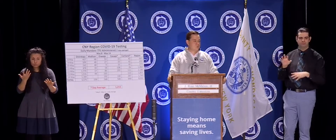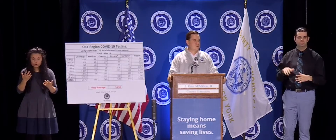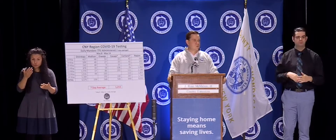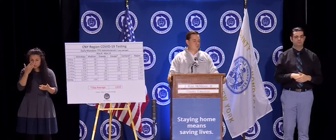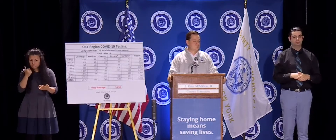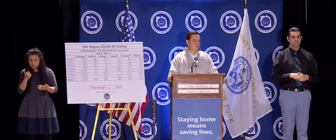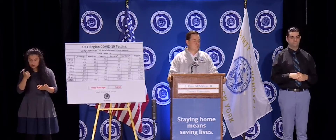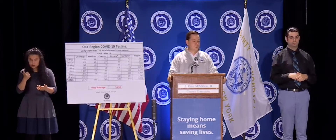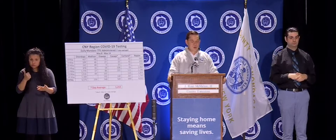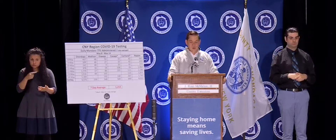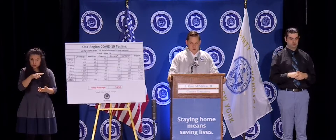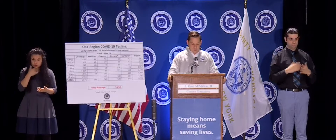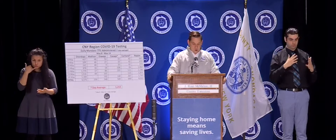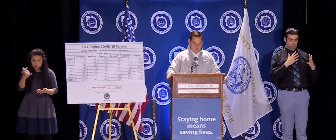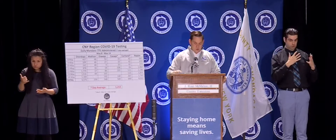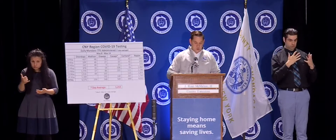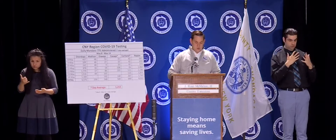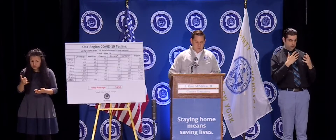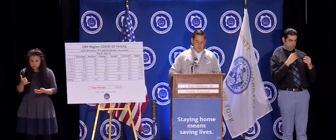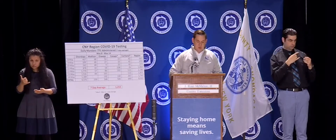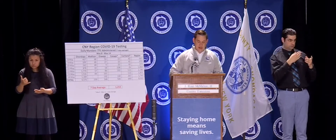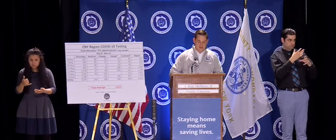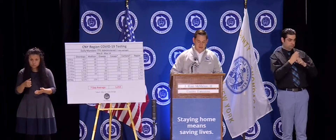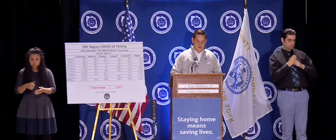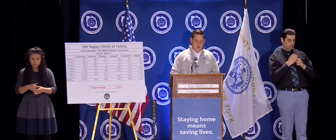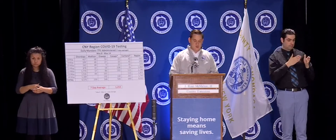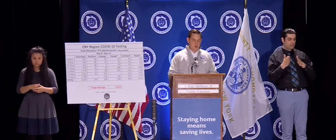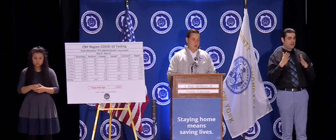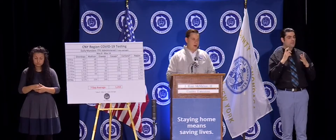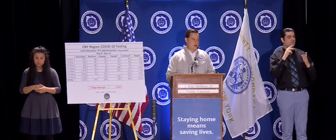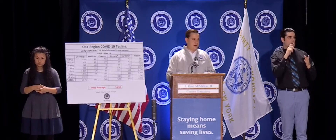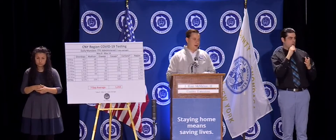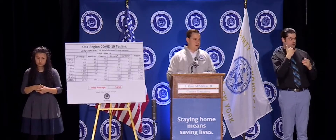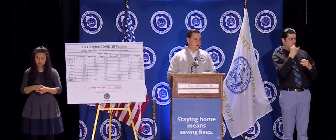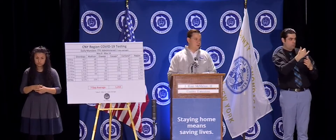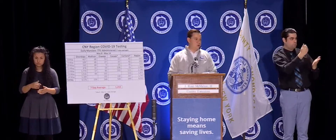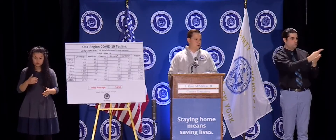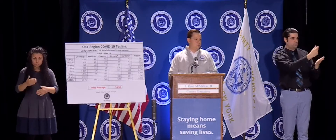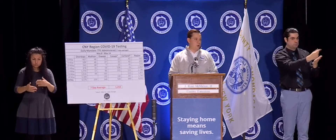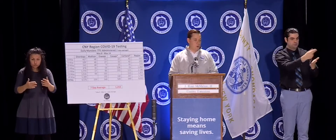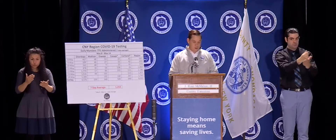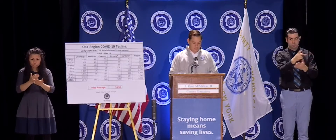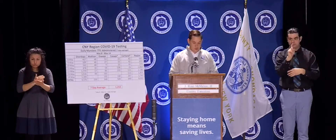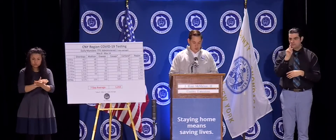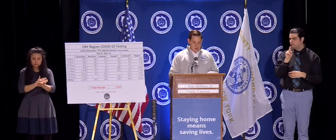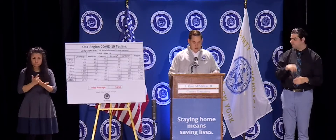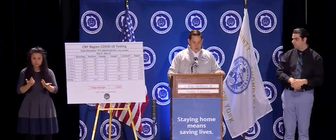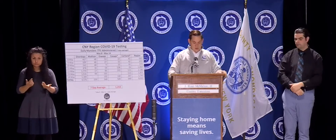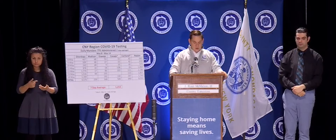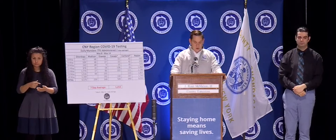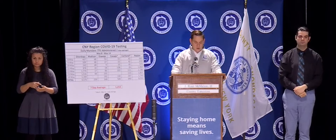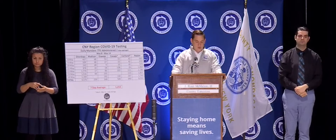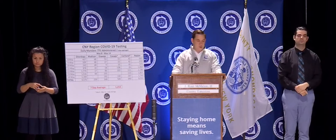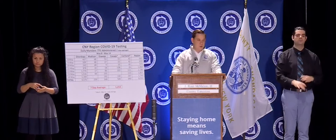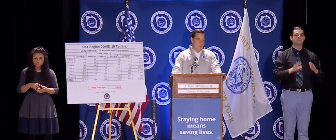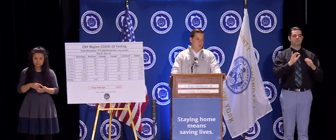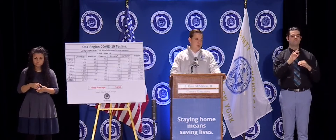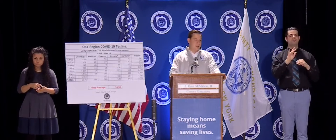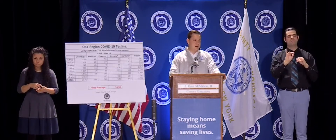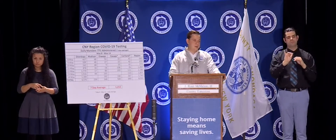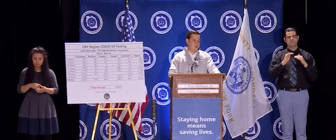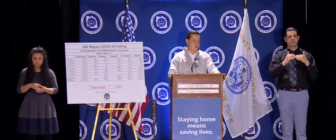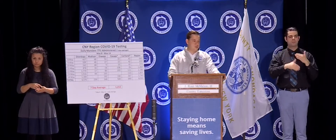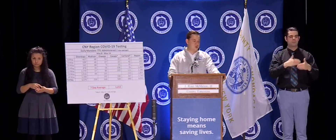office? Like, how does that all work? So the process is you go online to New York Forward, and you're going